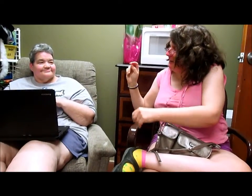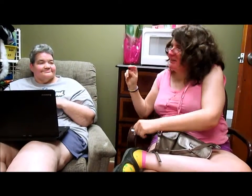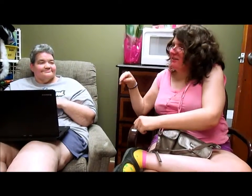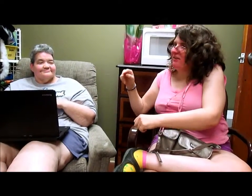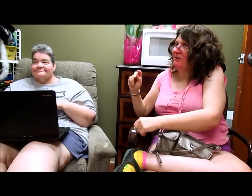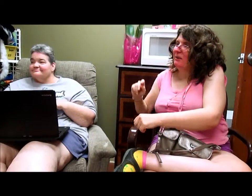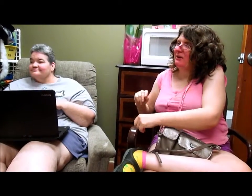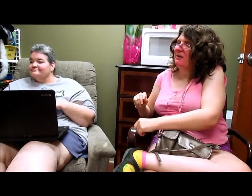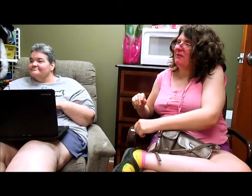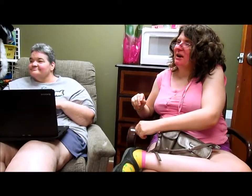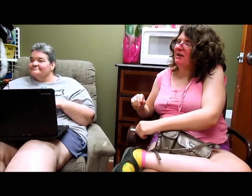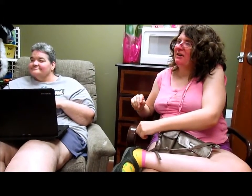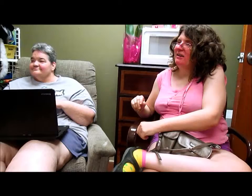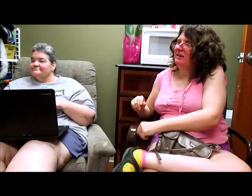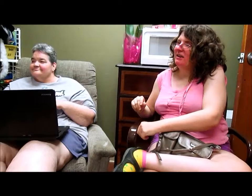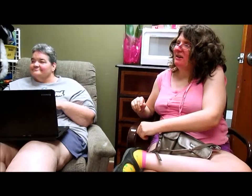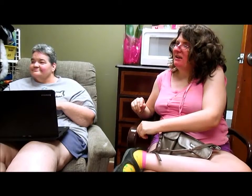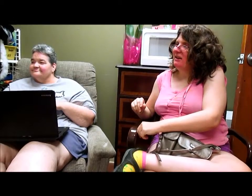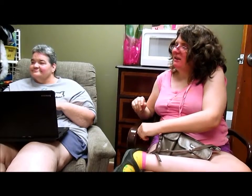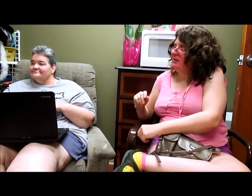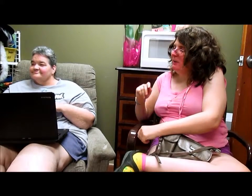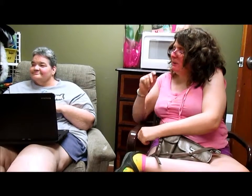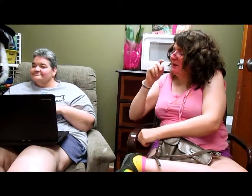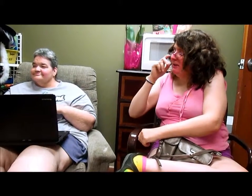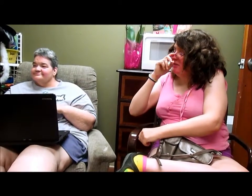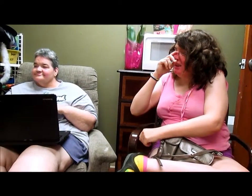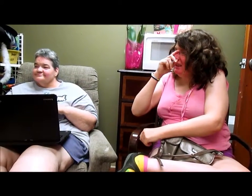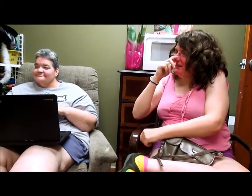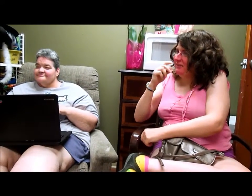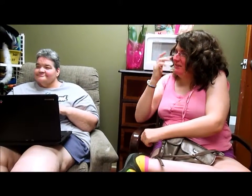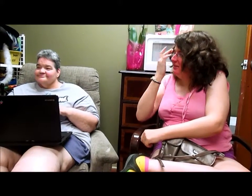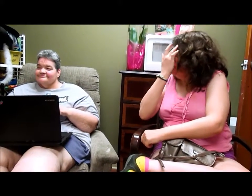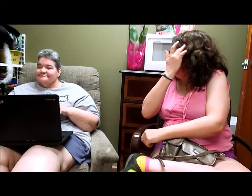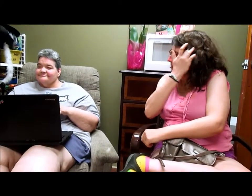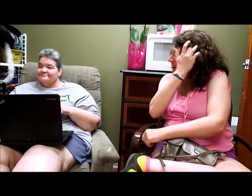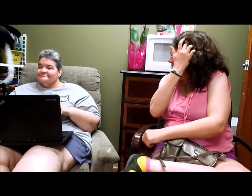We were in Nevada. They were in Las Vegas. She was in Henderson.